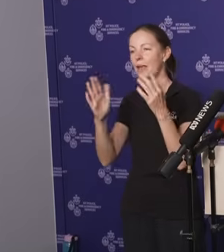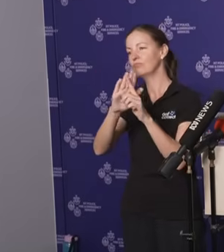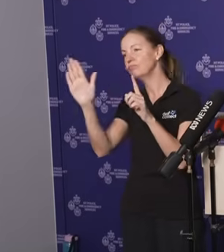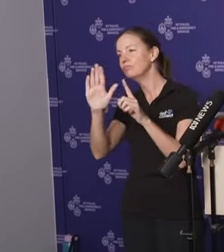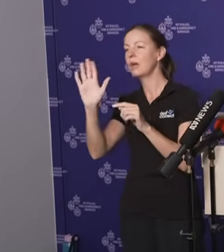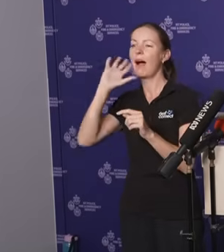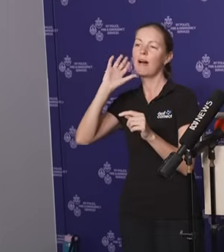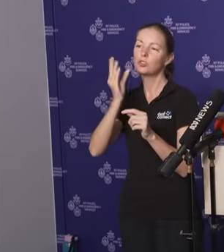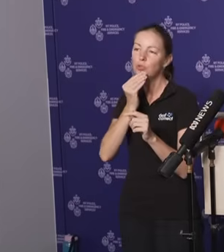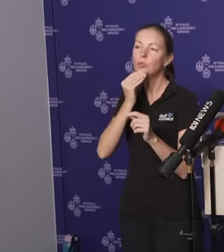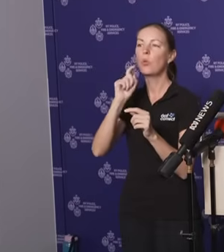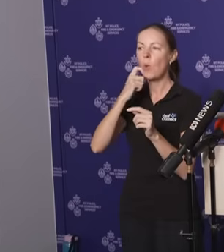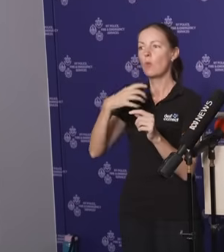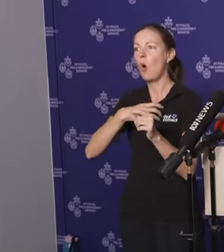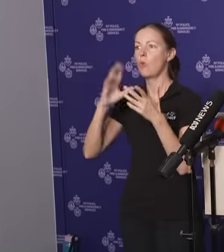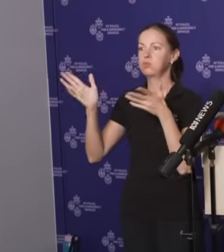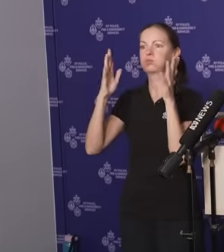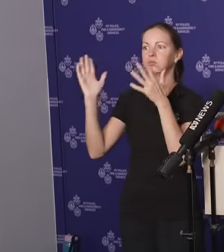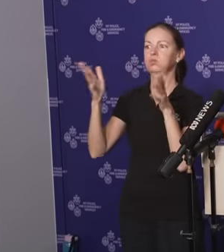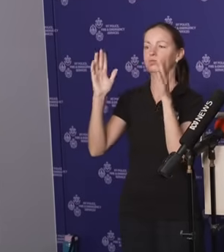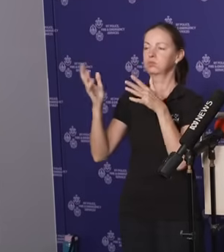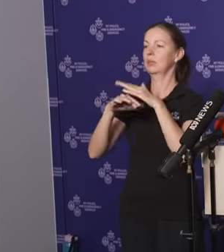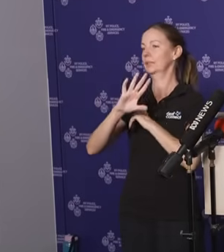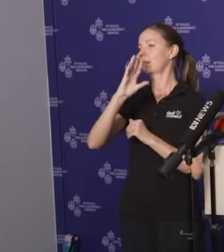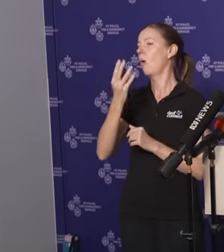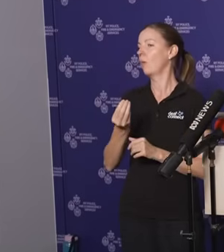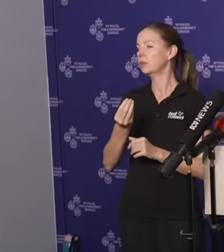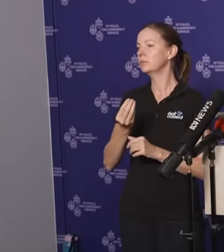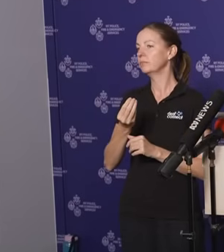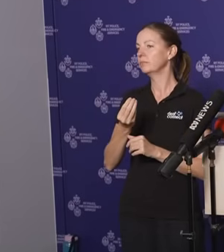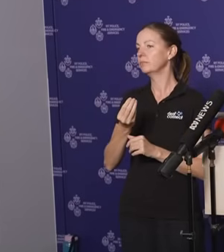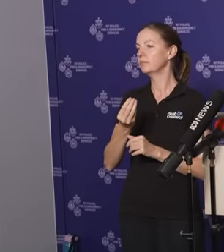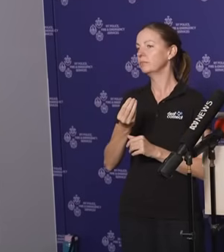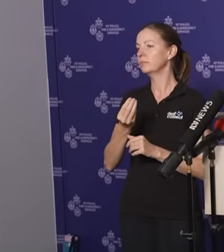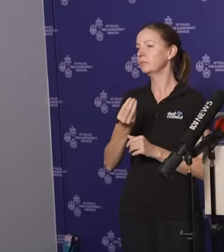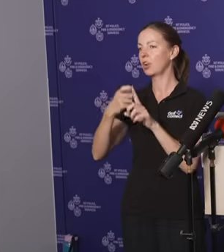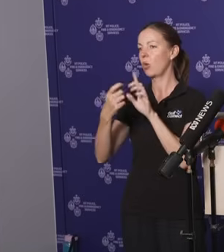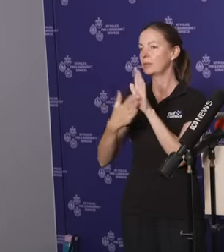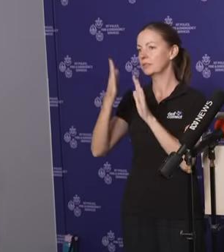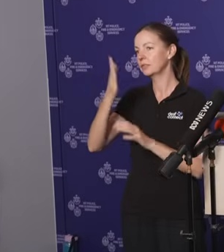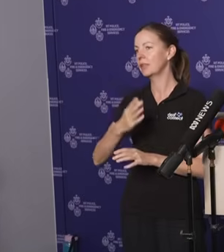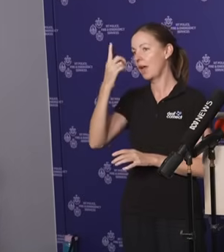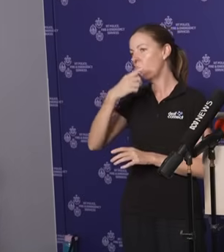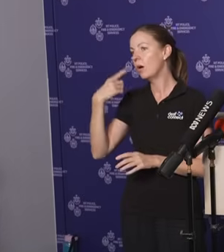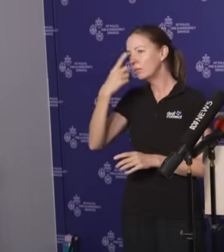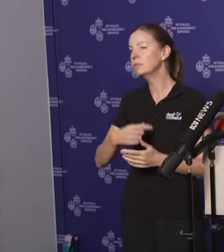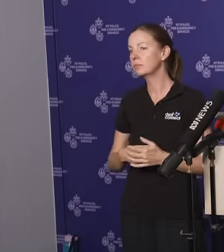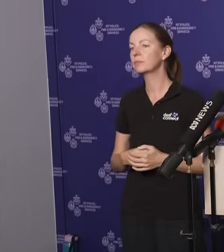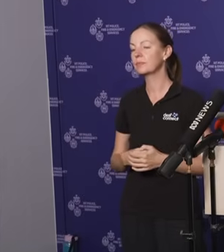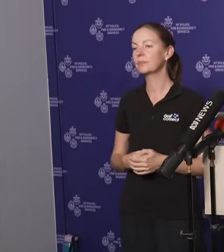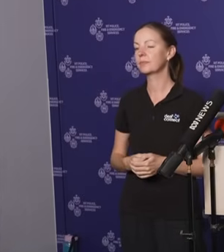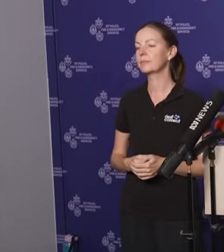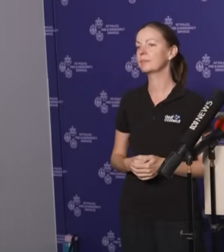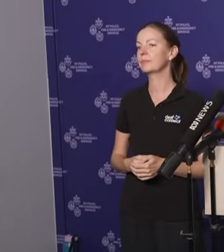afternoon. Adra gale force wind abu one da 90 meter kilometer.